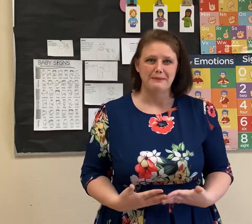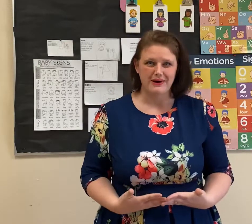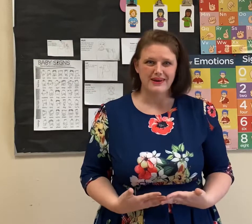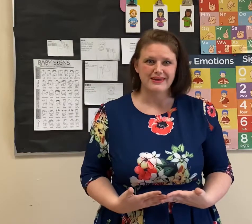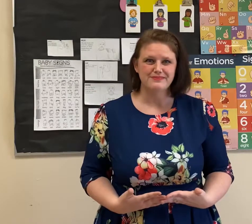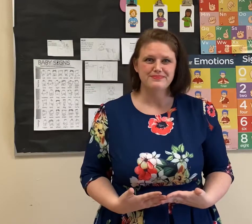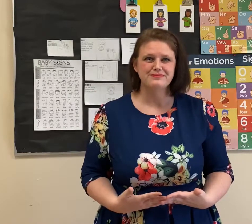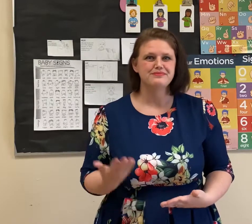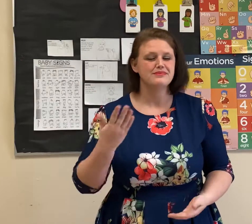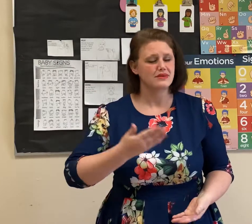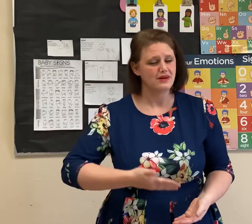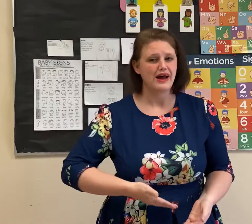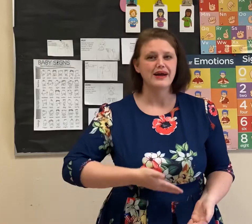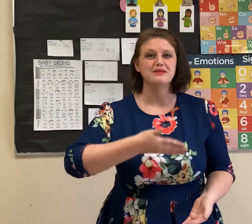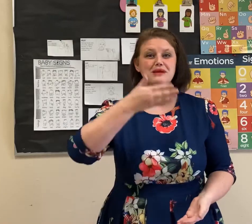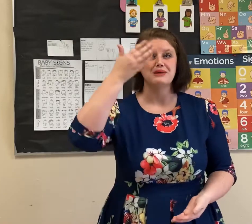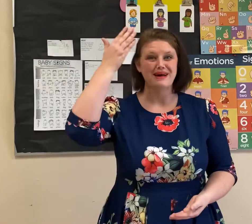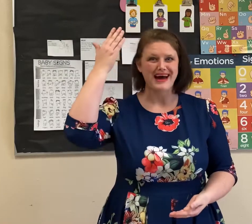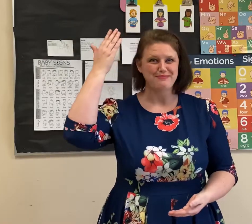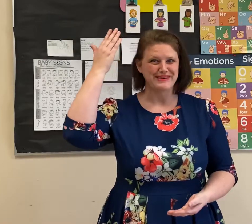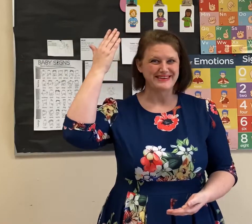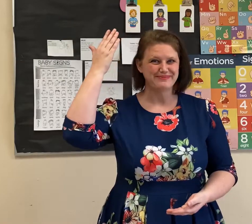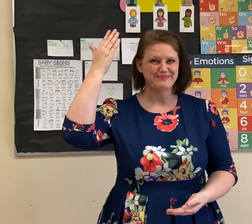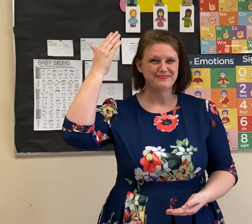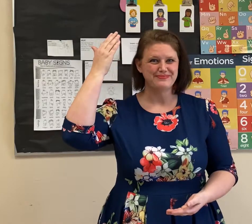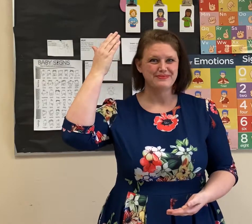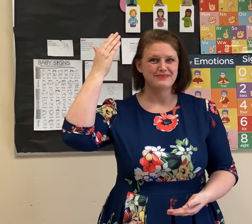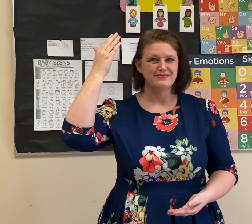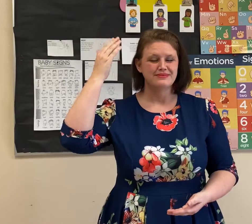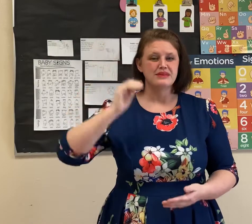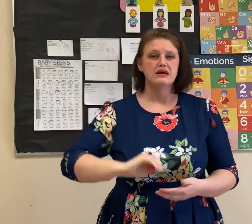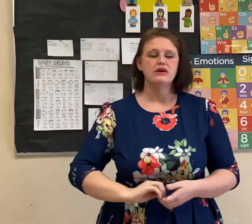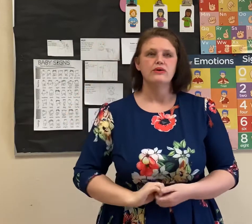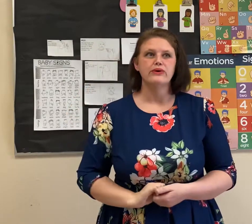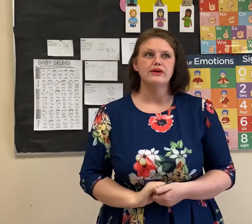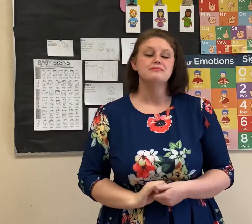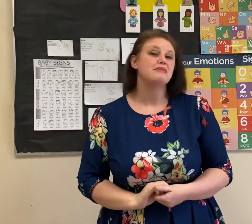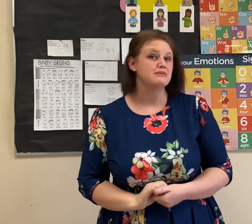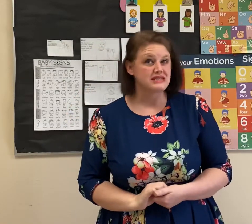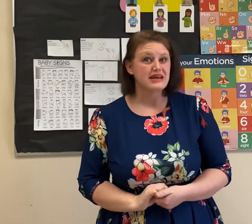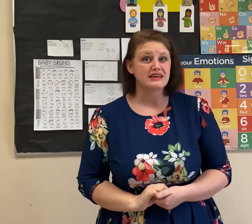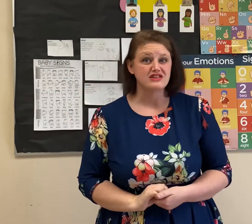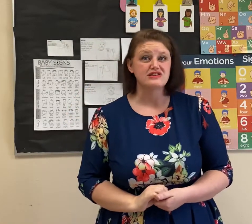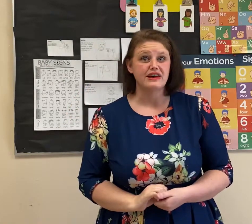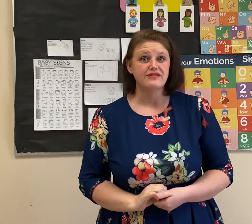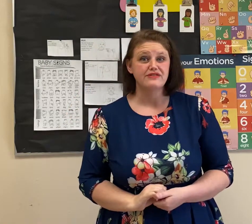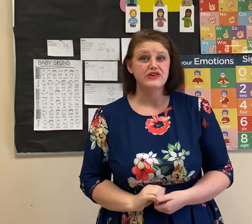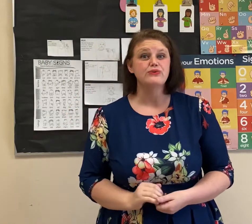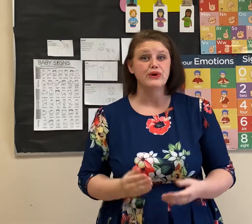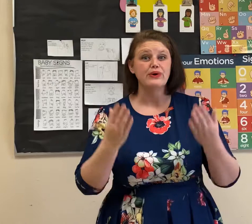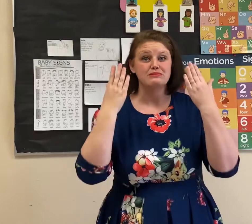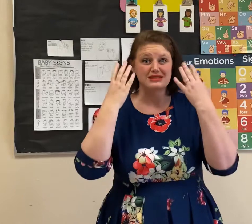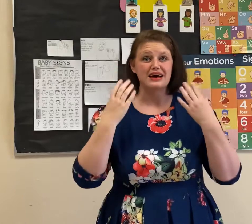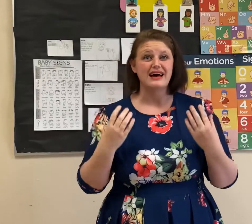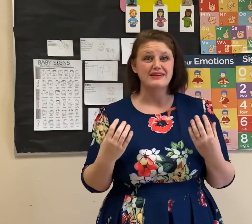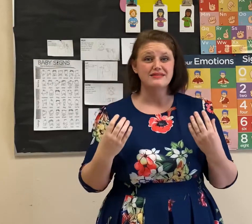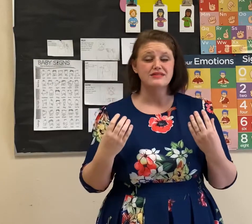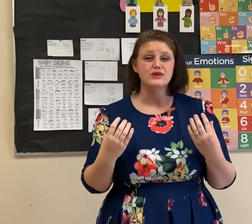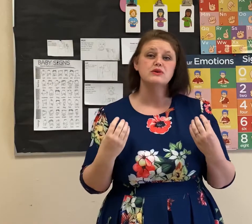body. I can become happy. Or mommy and daddy just laughed. You know I'm sad. You can make